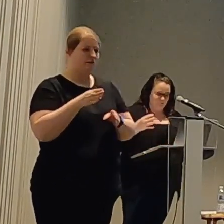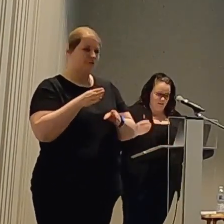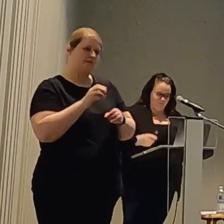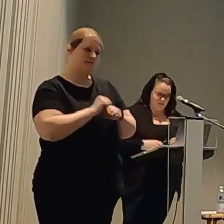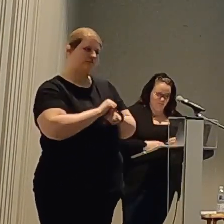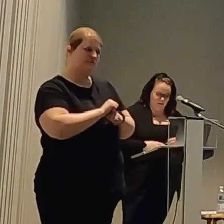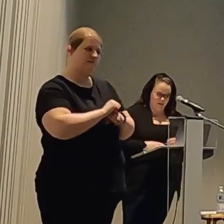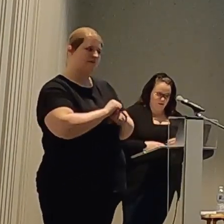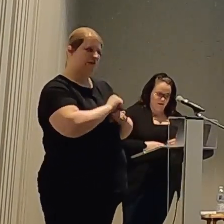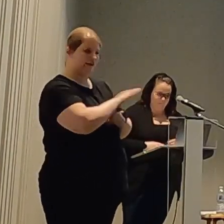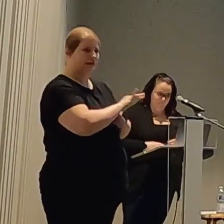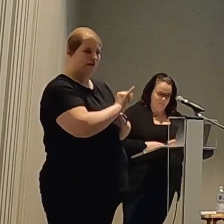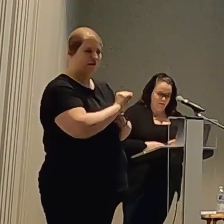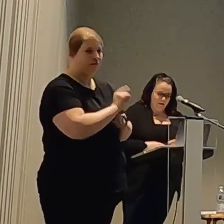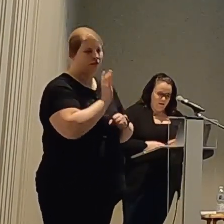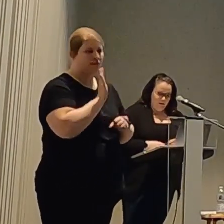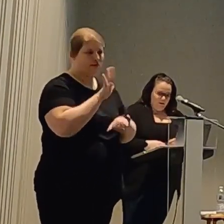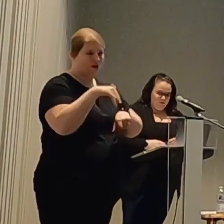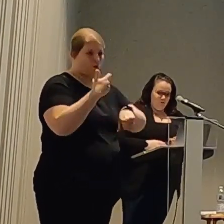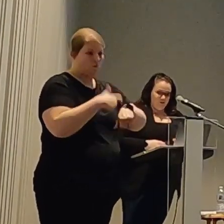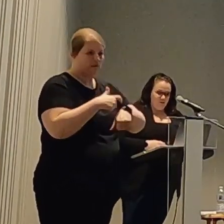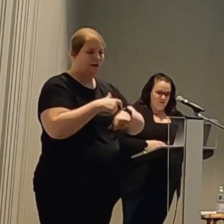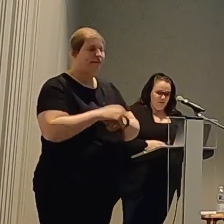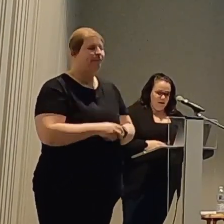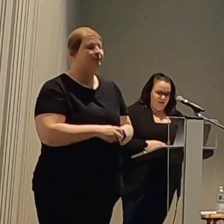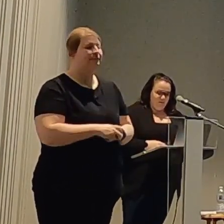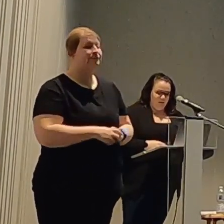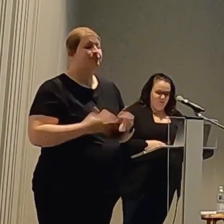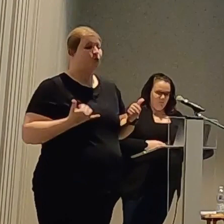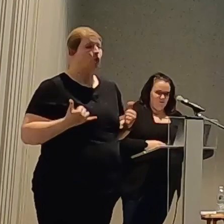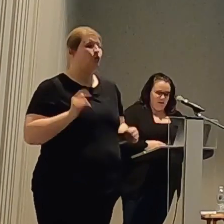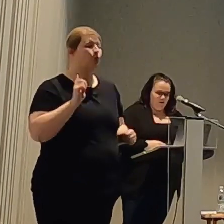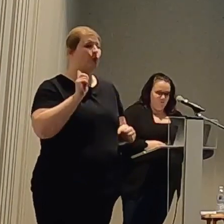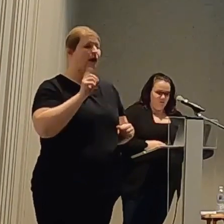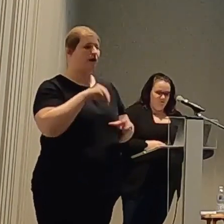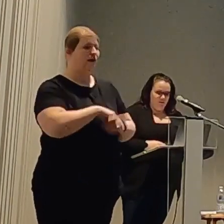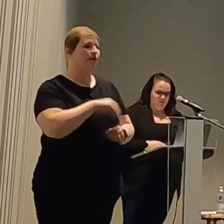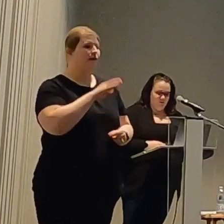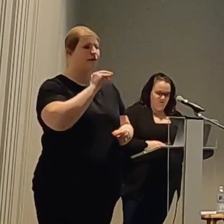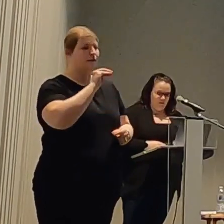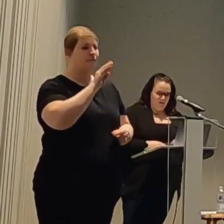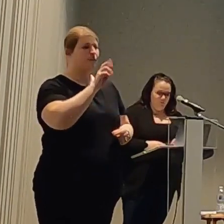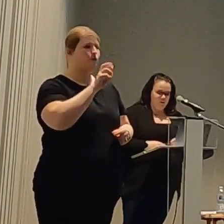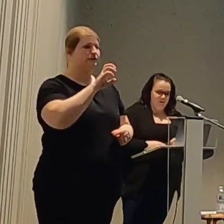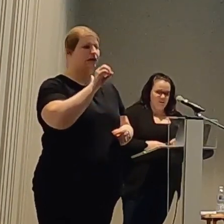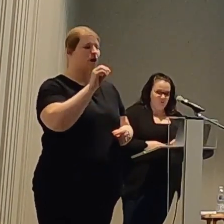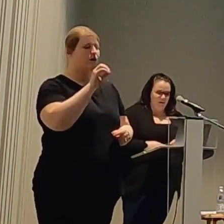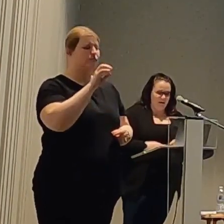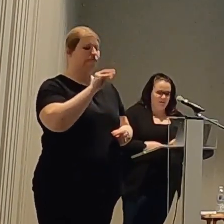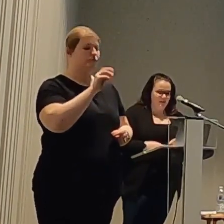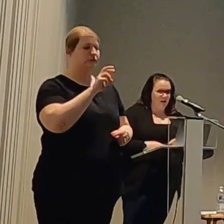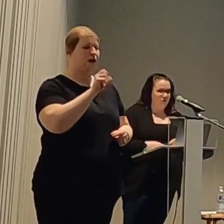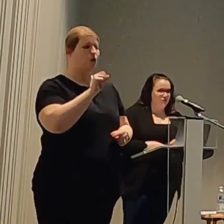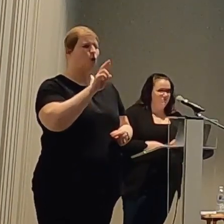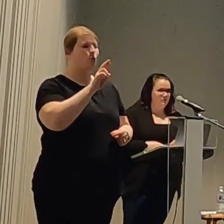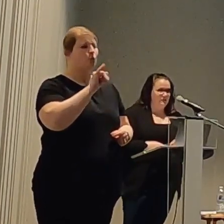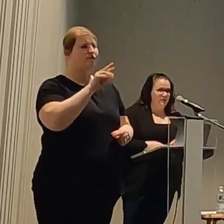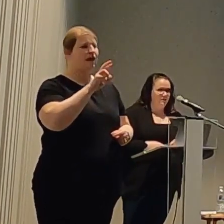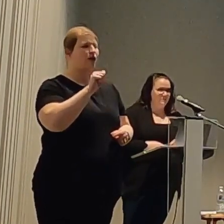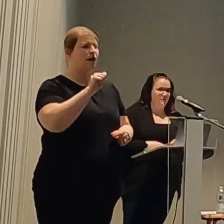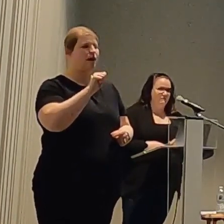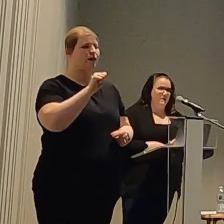entire, the entire time. So it's currently at the Museo Reina Sofia, which is Spain's